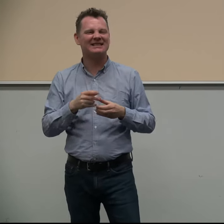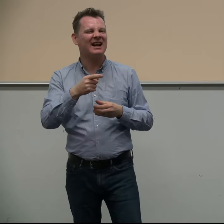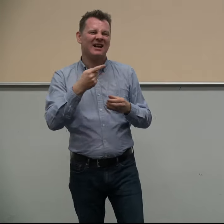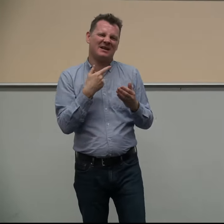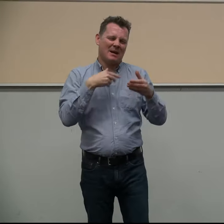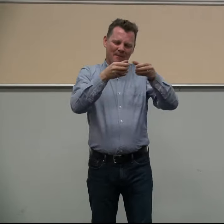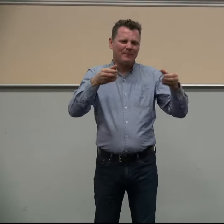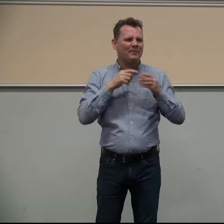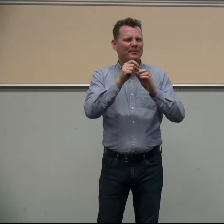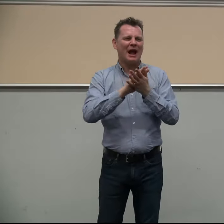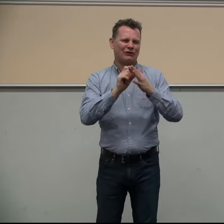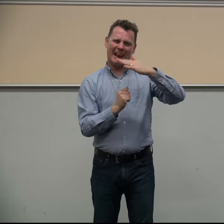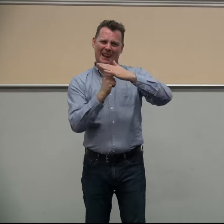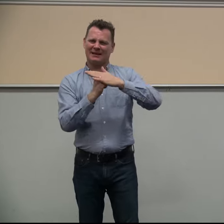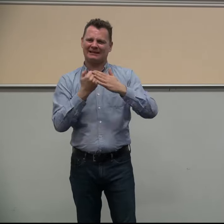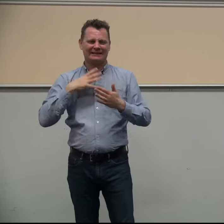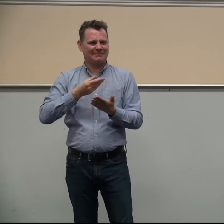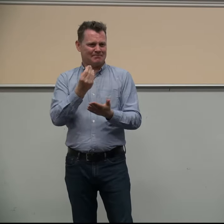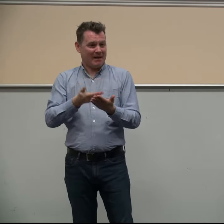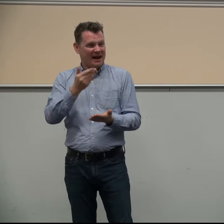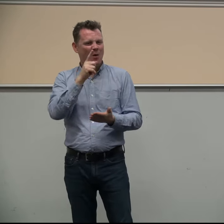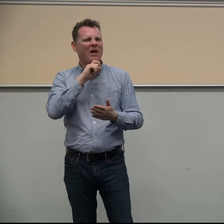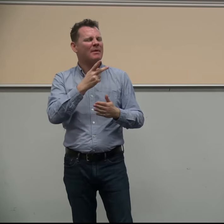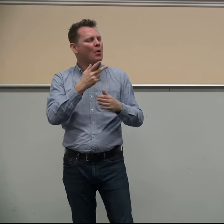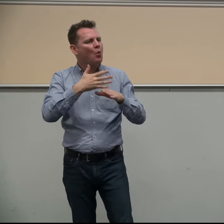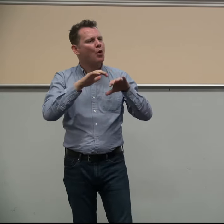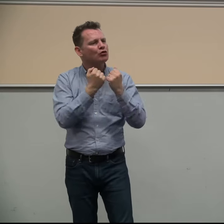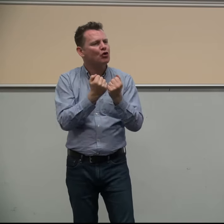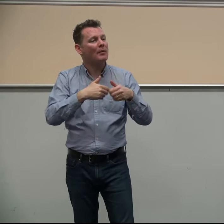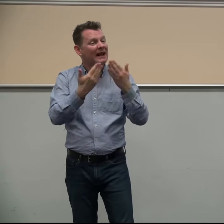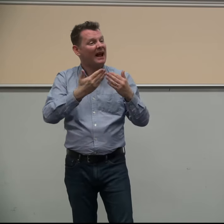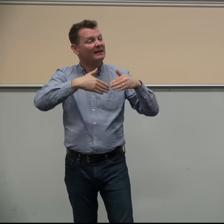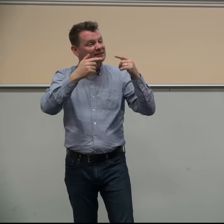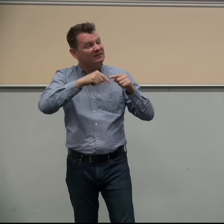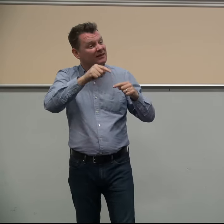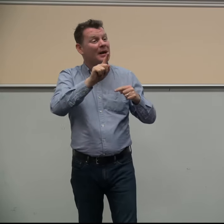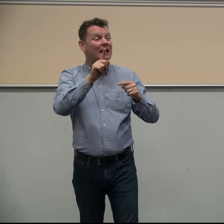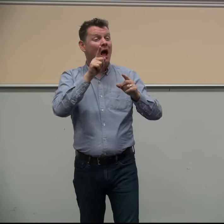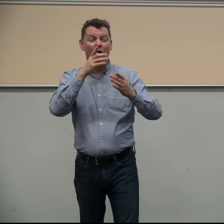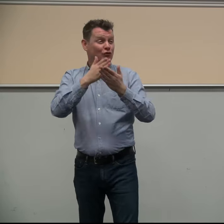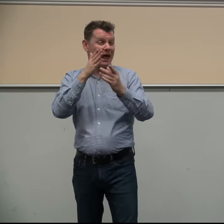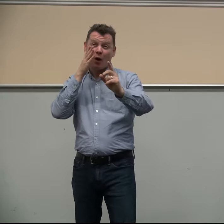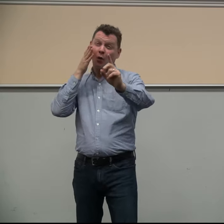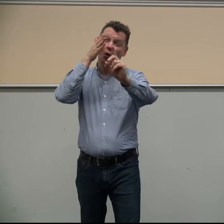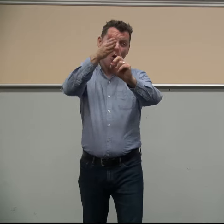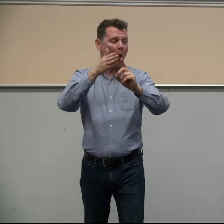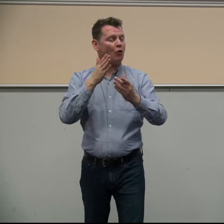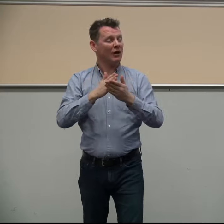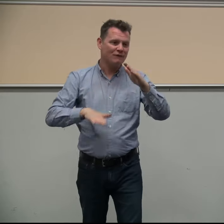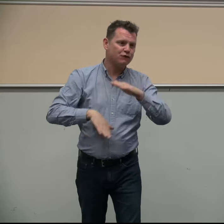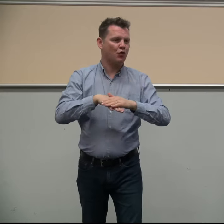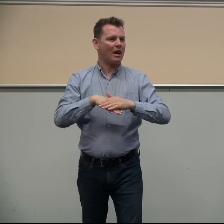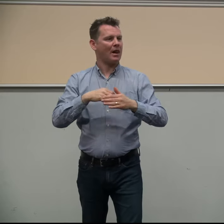PhD and I need to raise a little bit of money. But ultimately, I hope that I can turn that into some kind of full